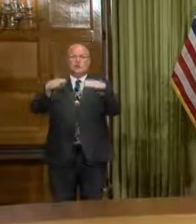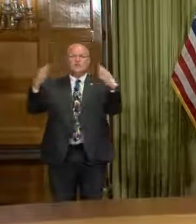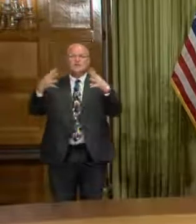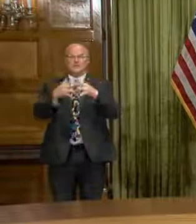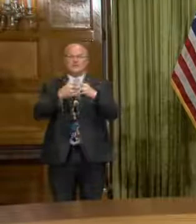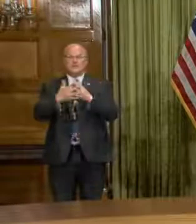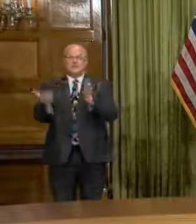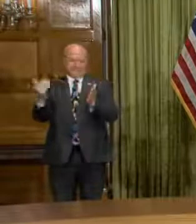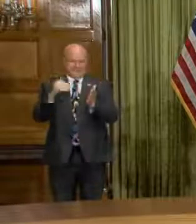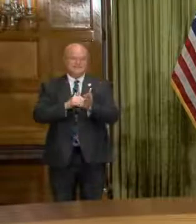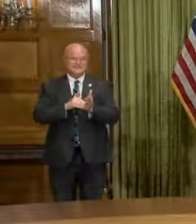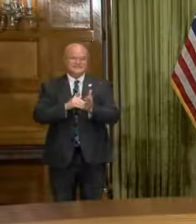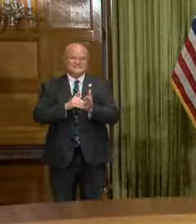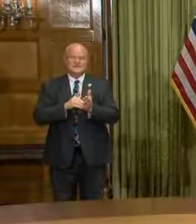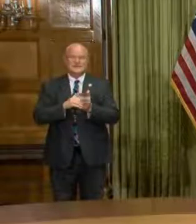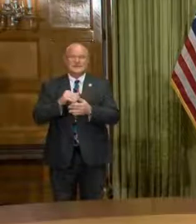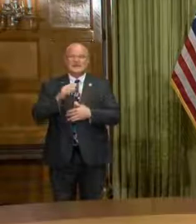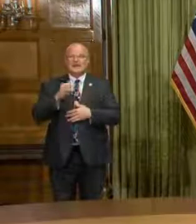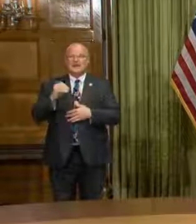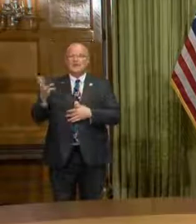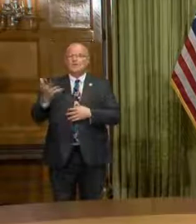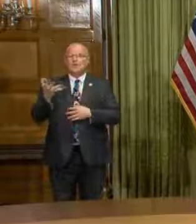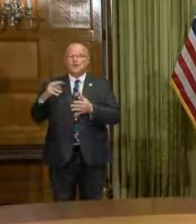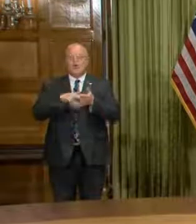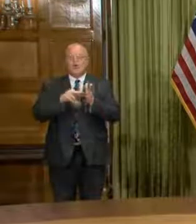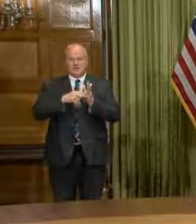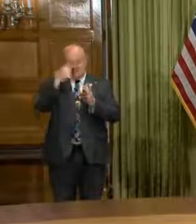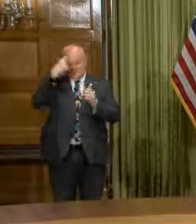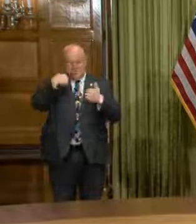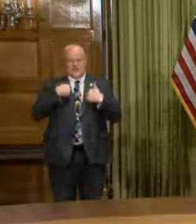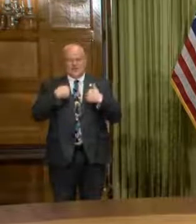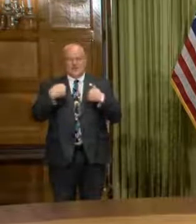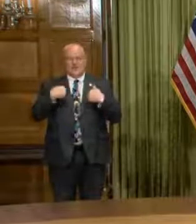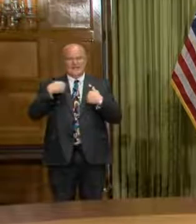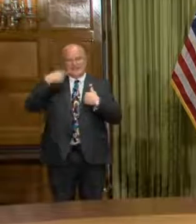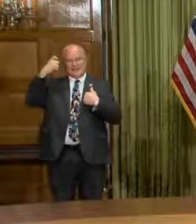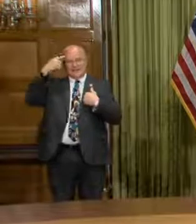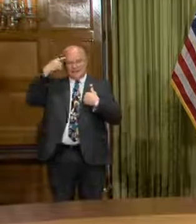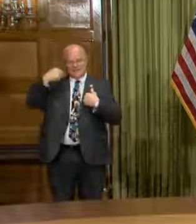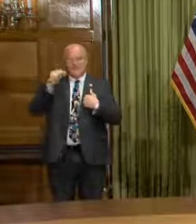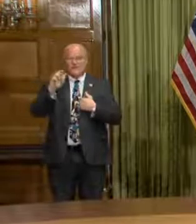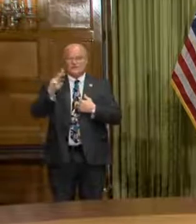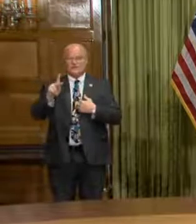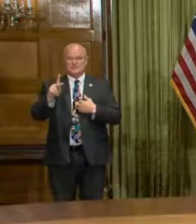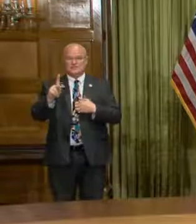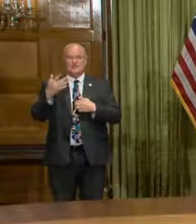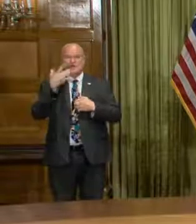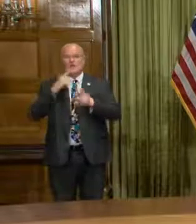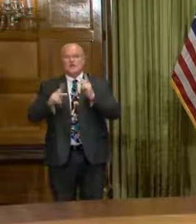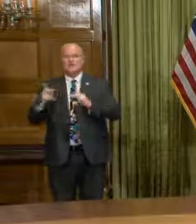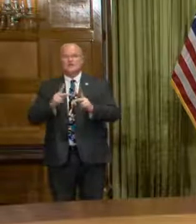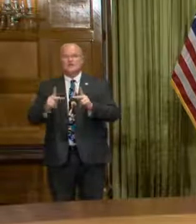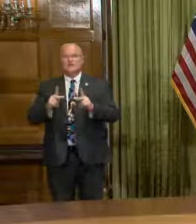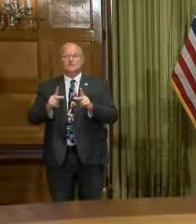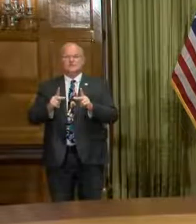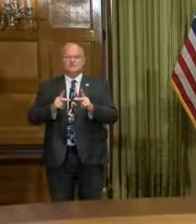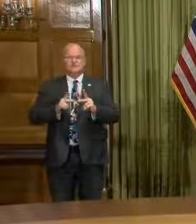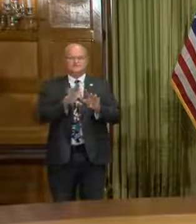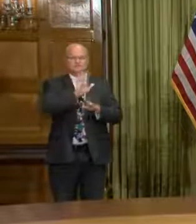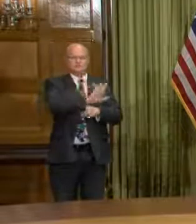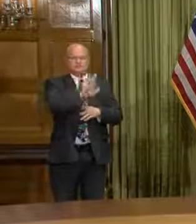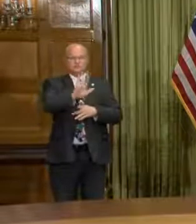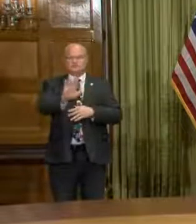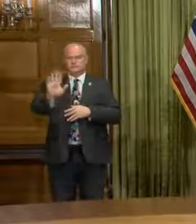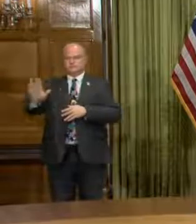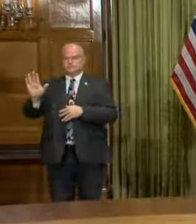America again. And what it does for me as a governor is that rather than everyone charting their own